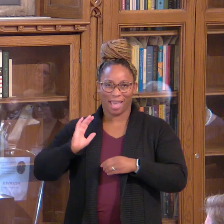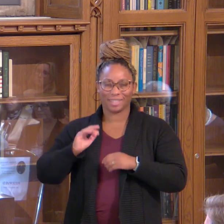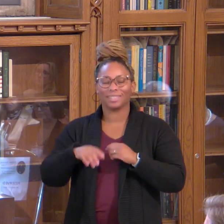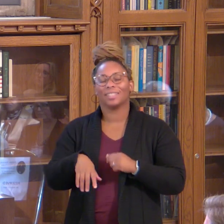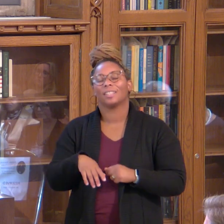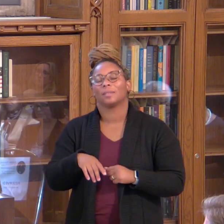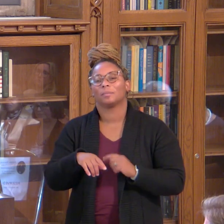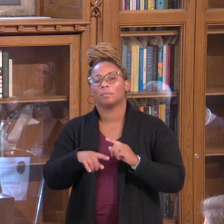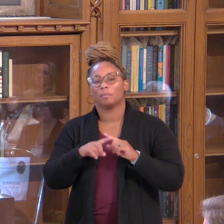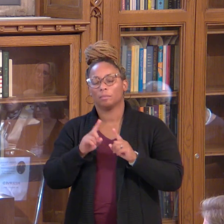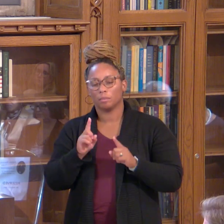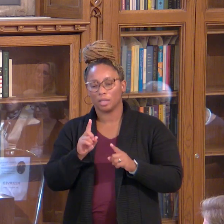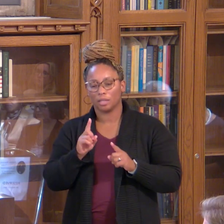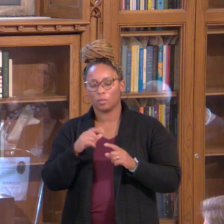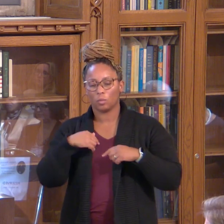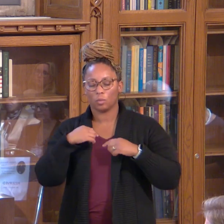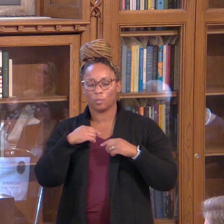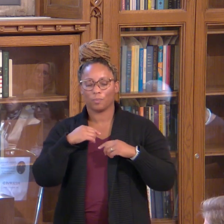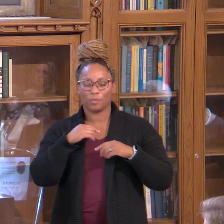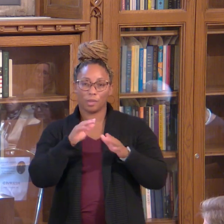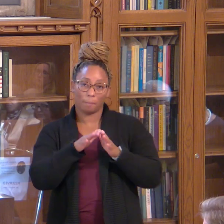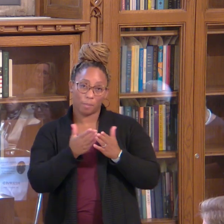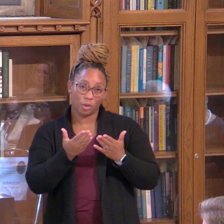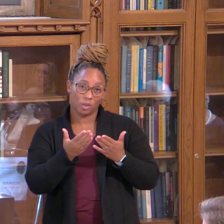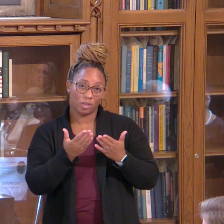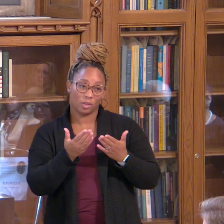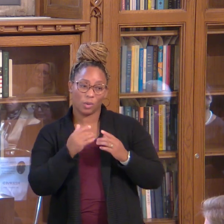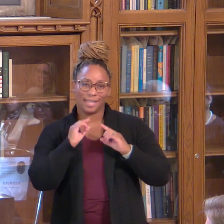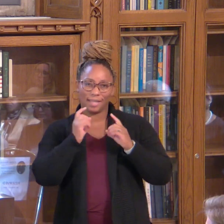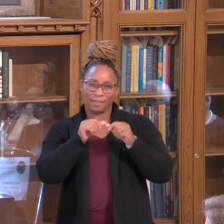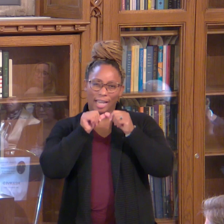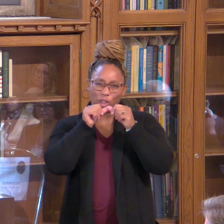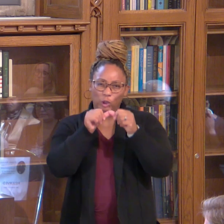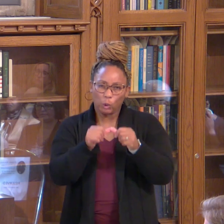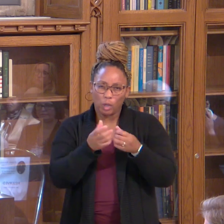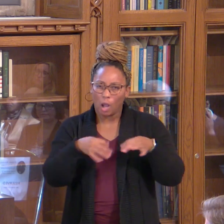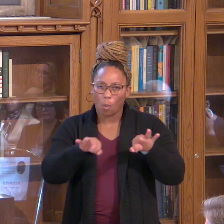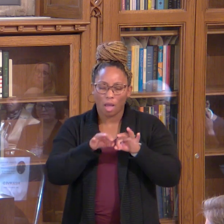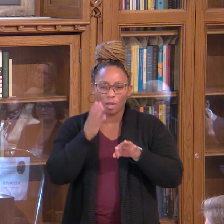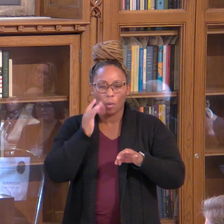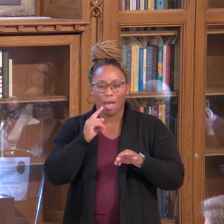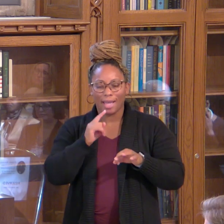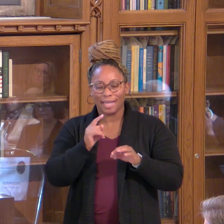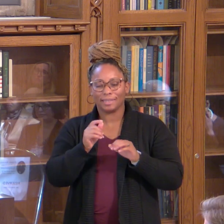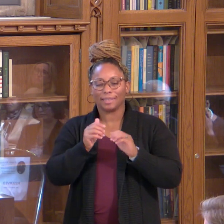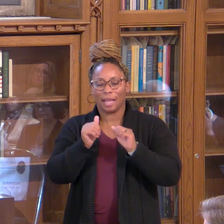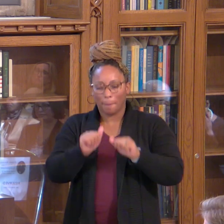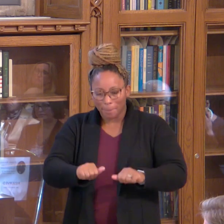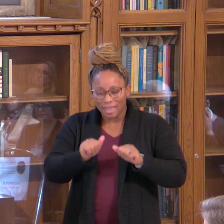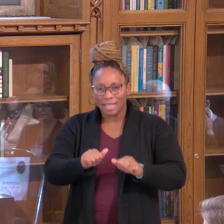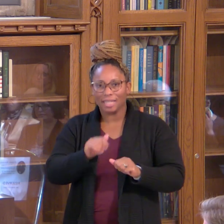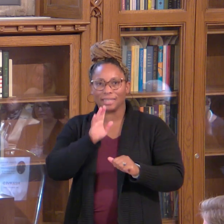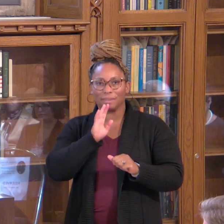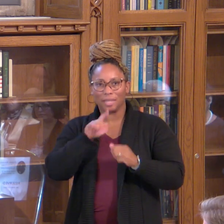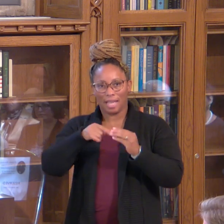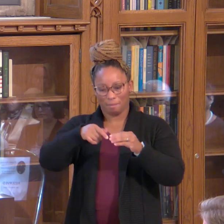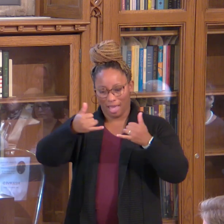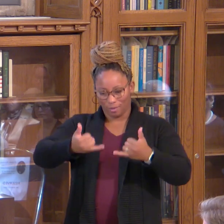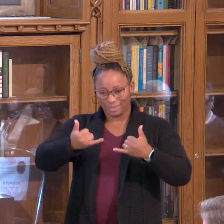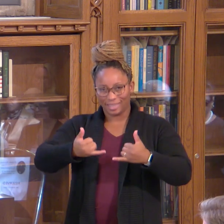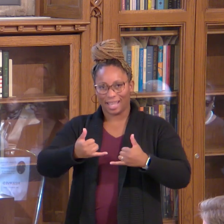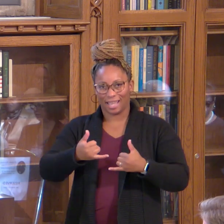what gives Slavery to Freedom its enduring quality is its ability to speak to the presentent it speaks to